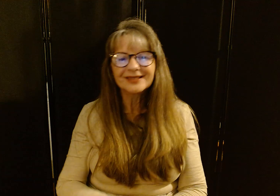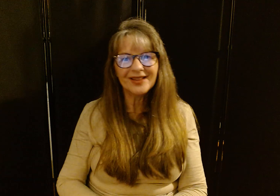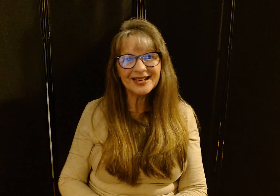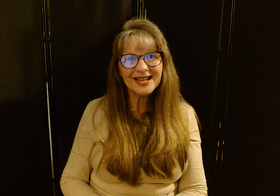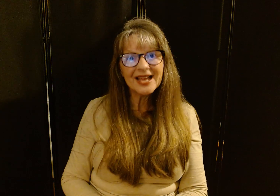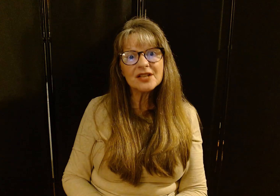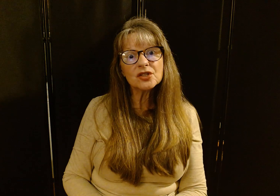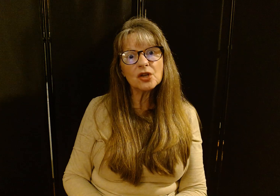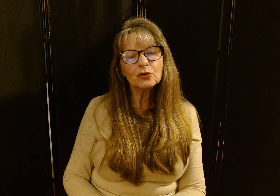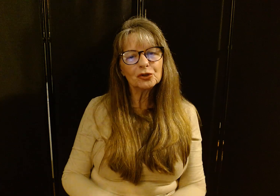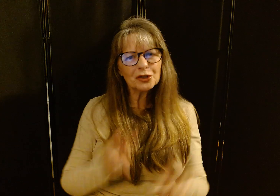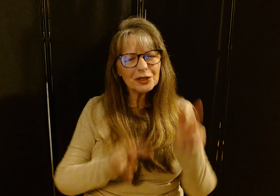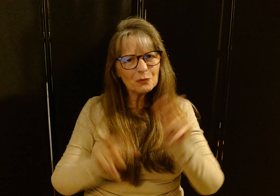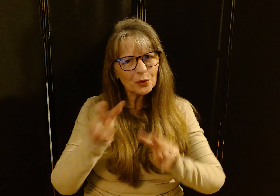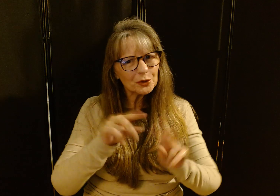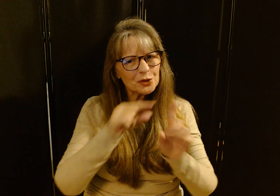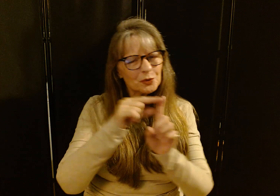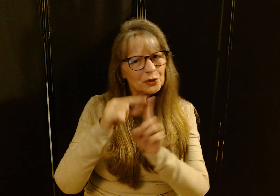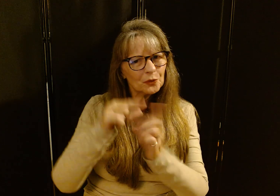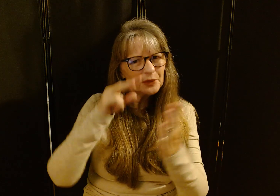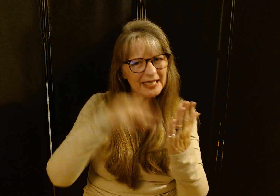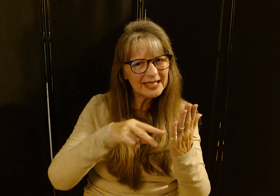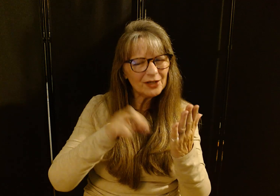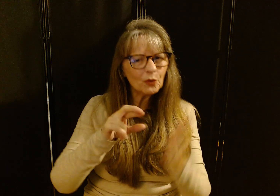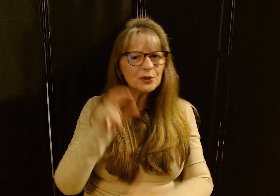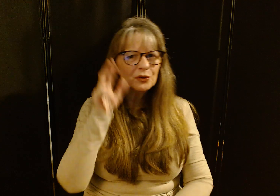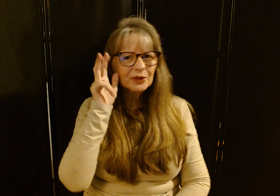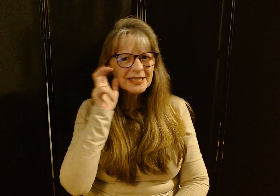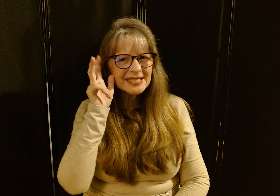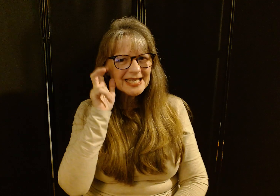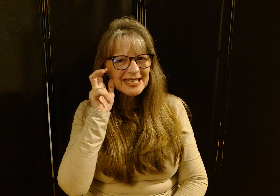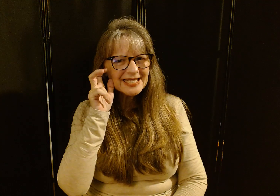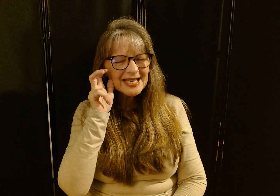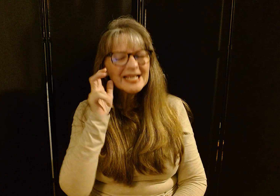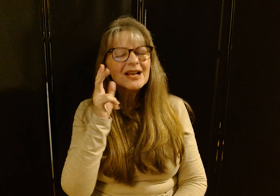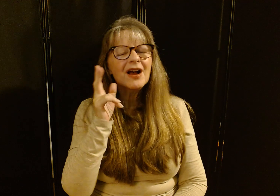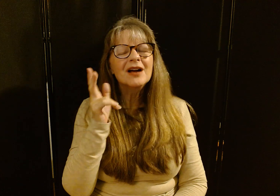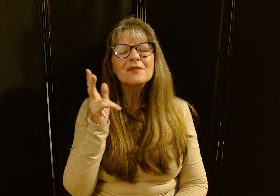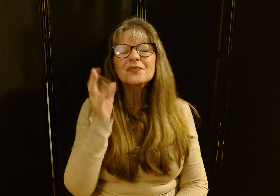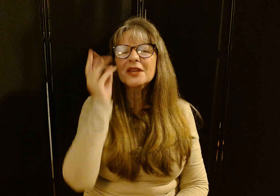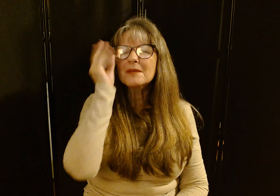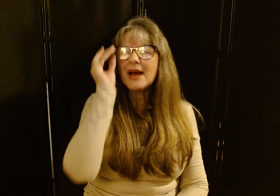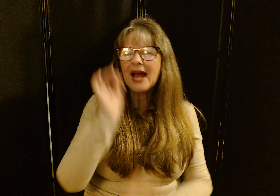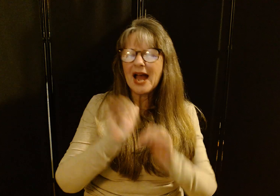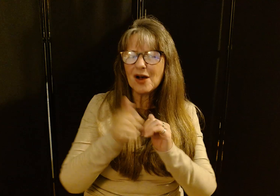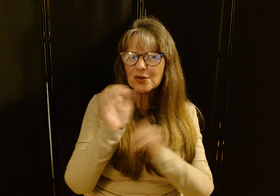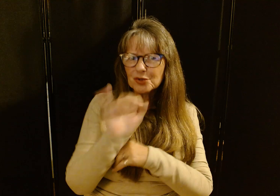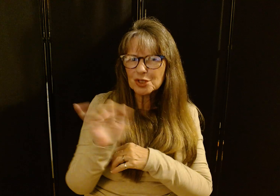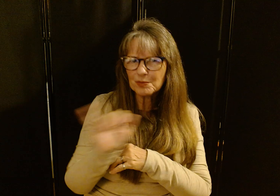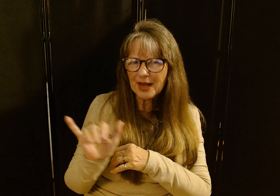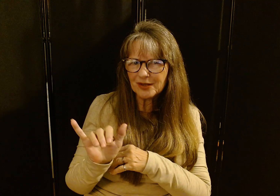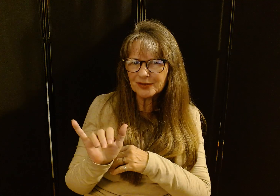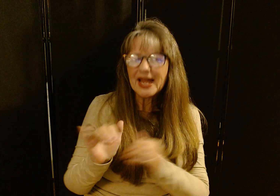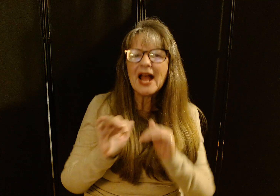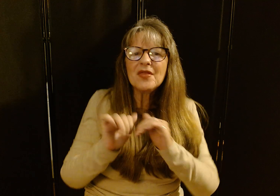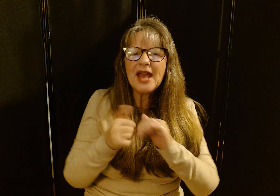right? So look at words when you're reading or when you're listening. Think about how they're spelt and then how